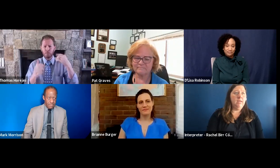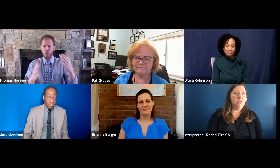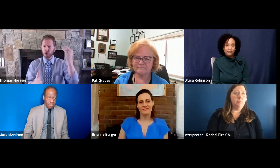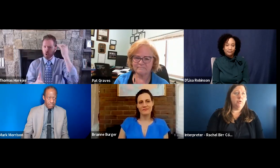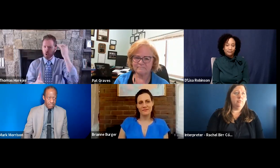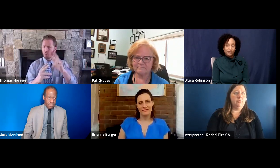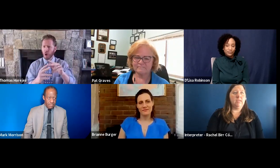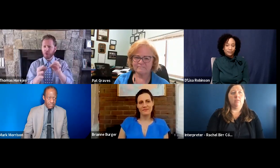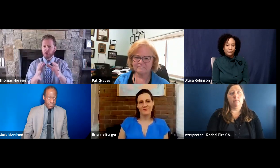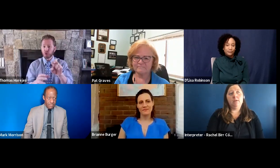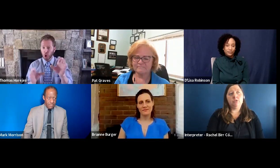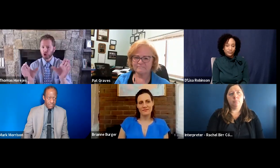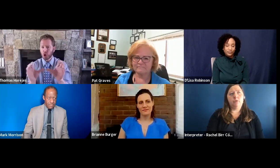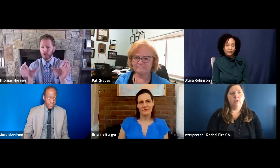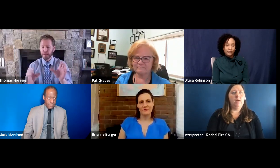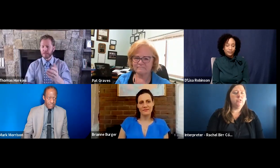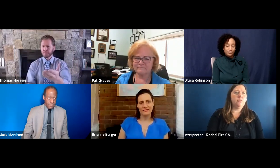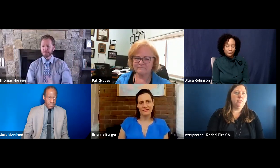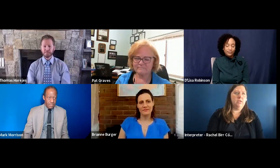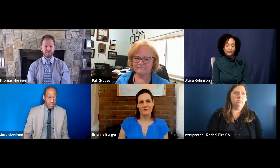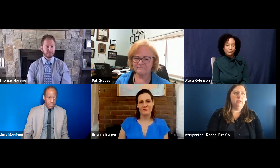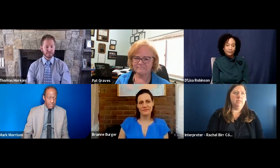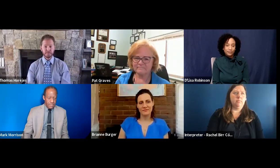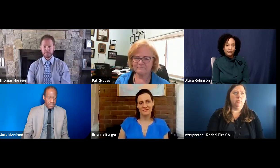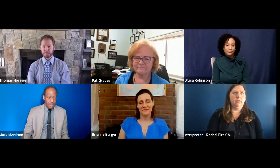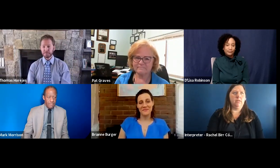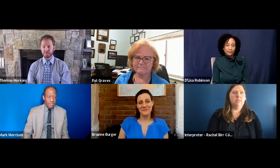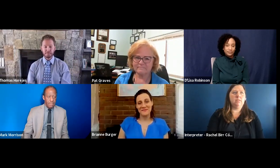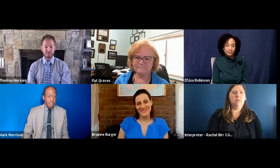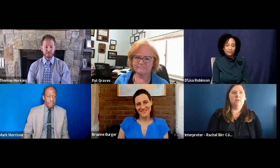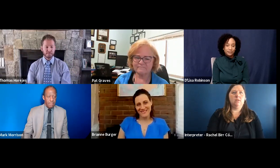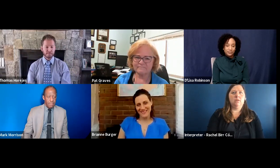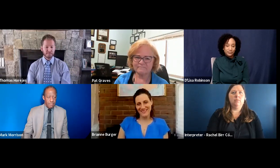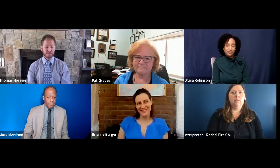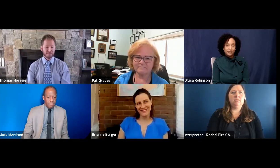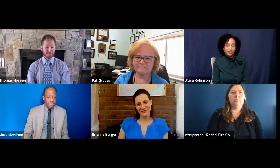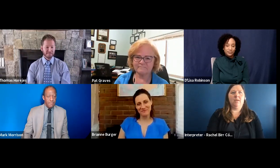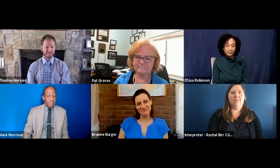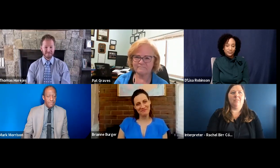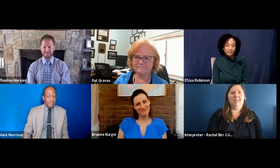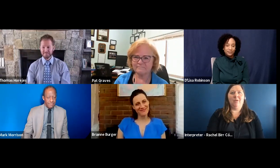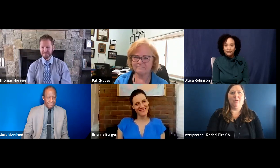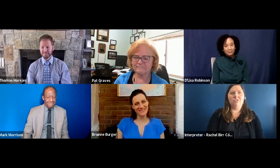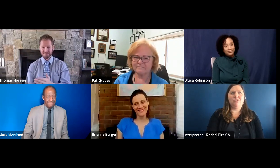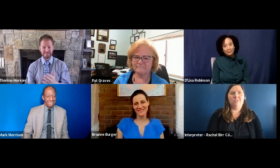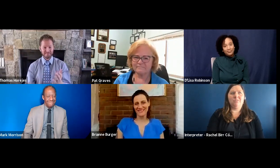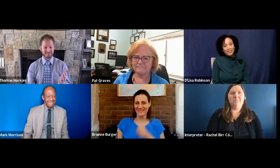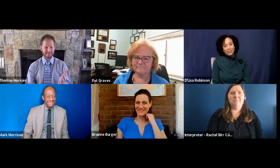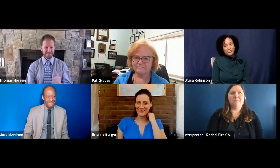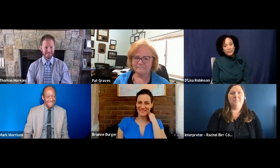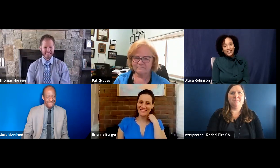getting any interpreter versus getting the right interpreter, and how certification plays a role in this. Who would like to weigh in on that